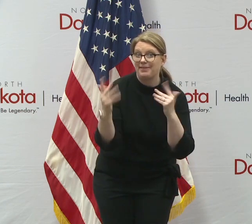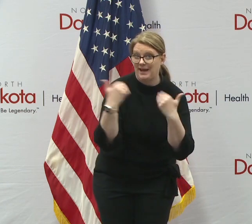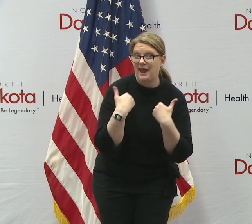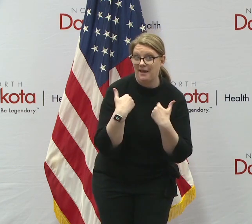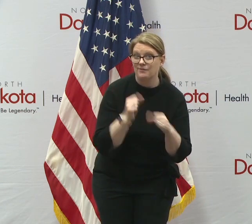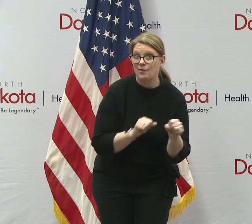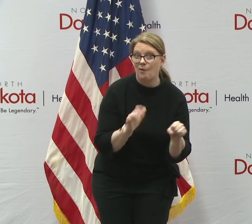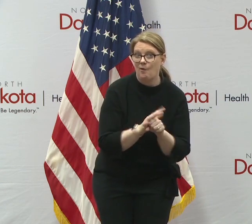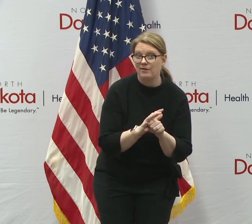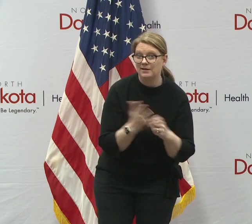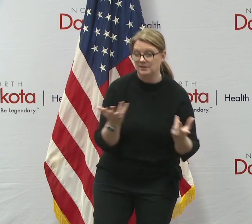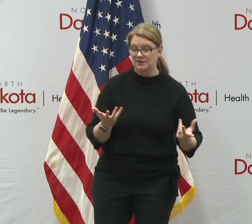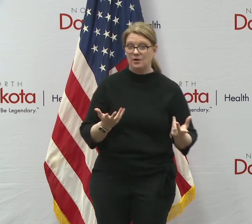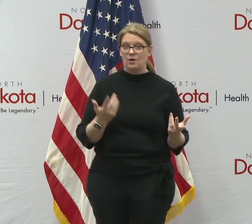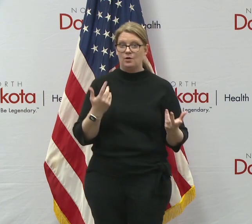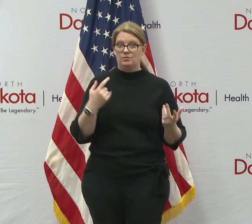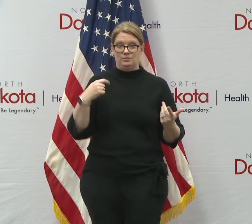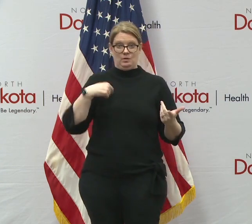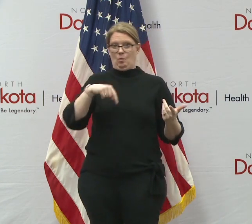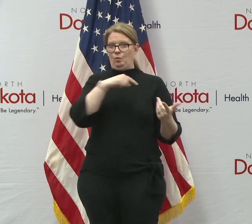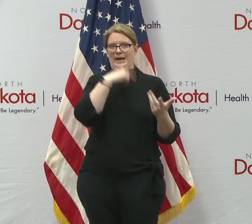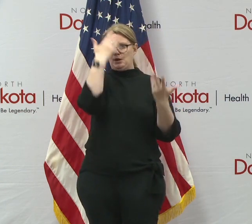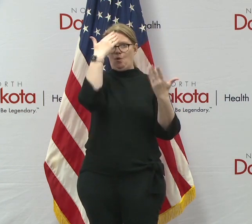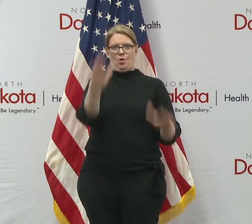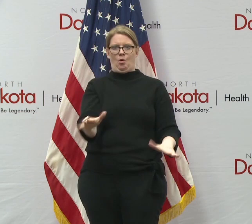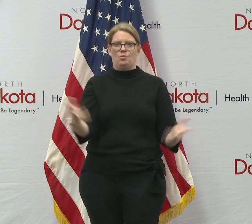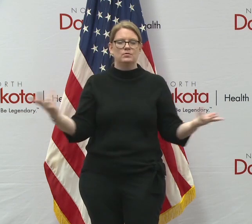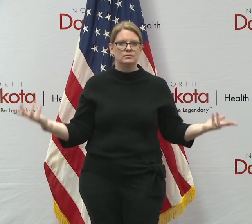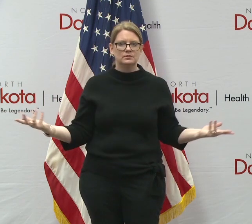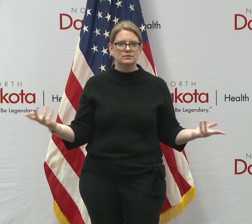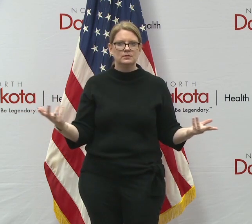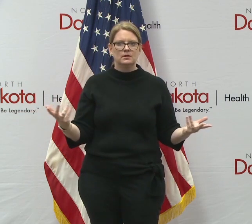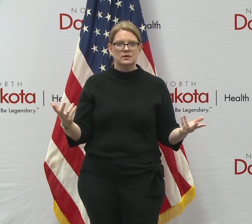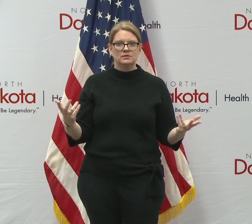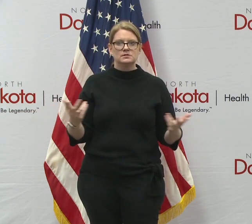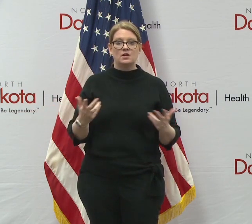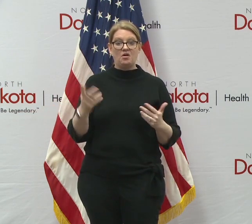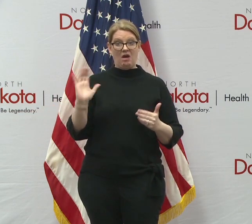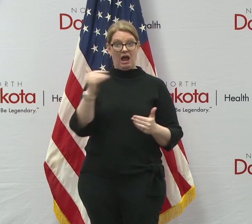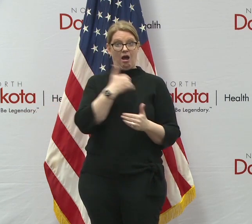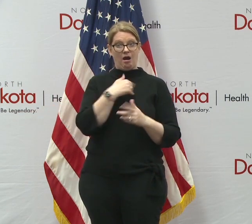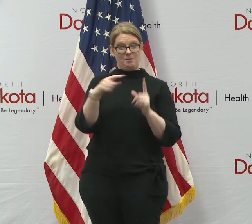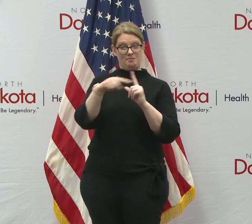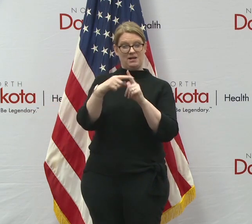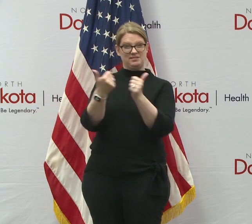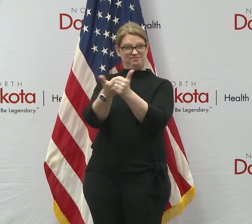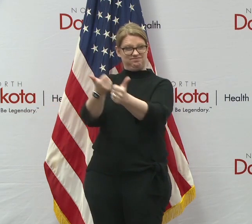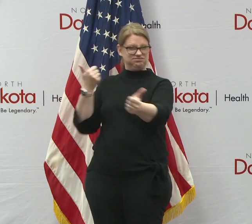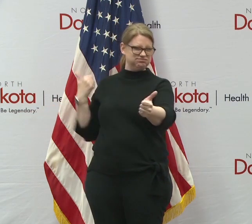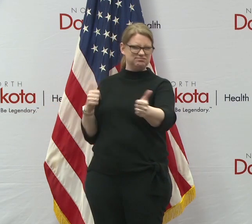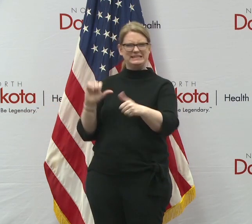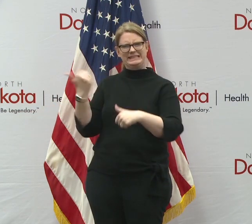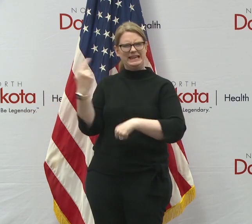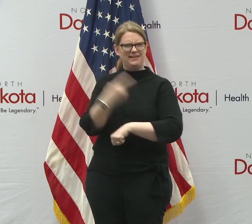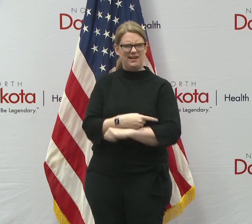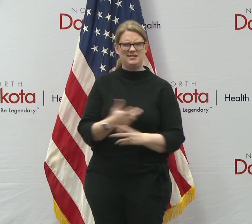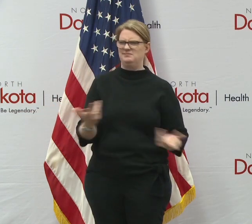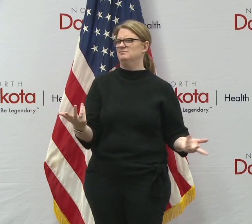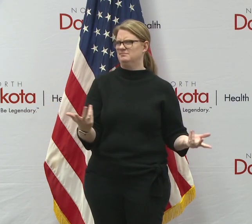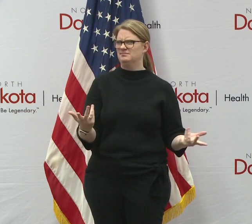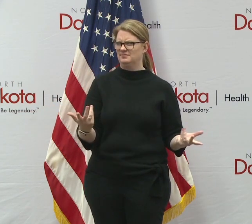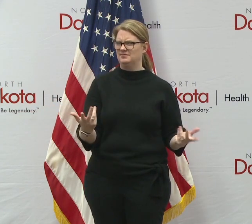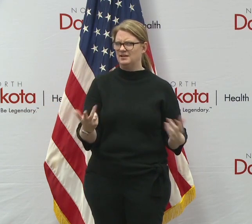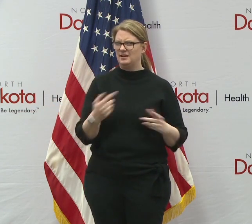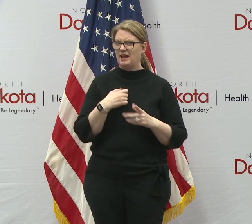than reporting because we are underreporting by at least 10 days the positives, and we're underreporting based on the amount